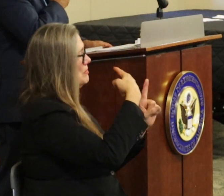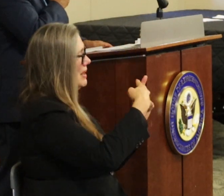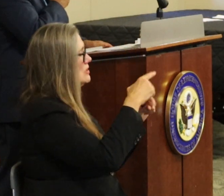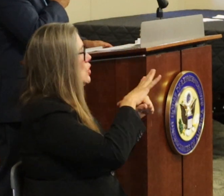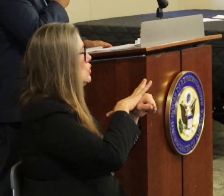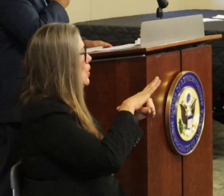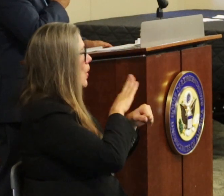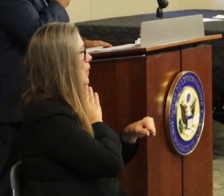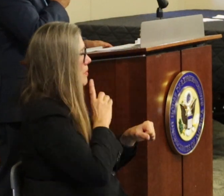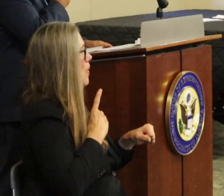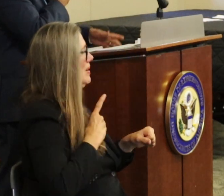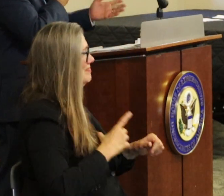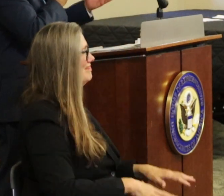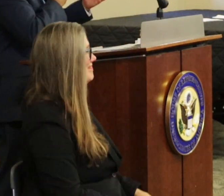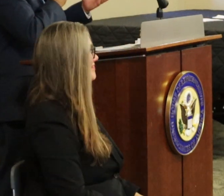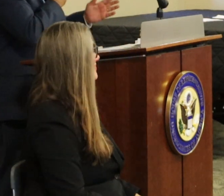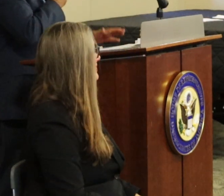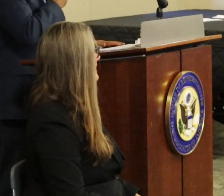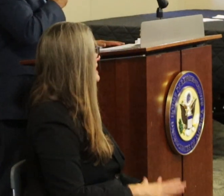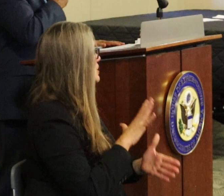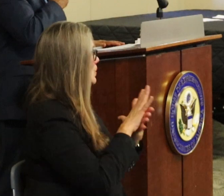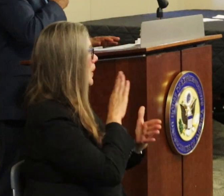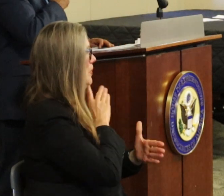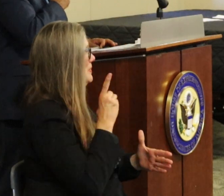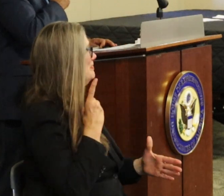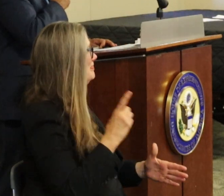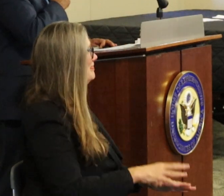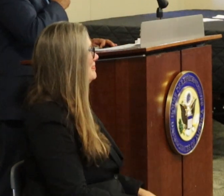something all right. I wanted to hear about.